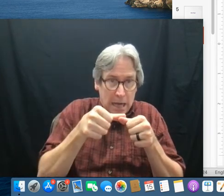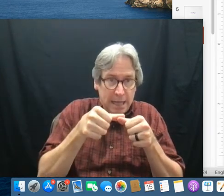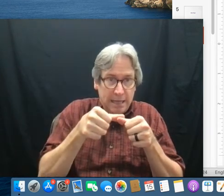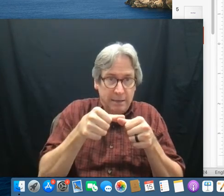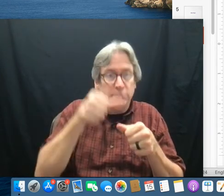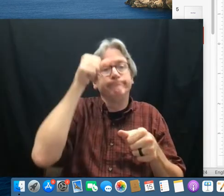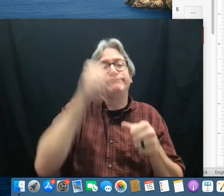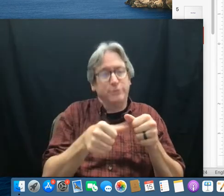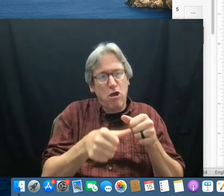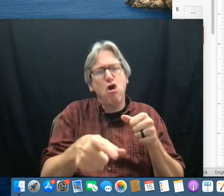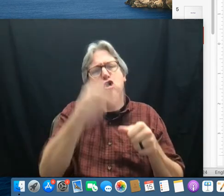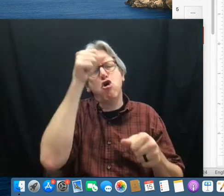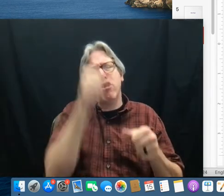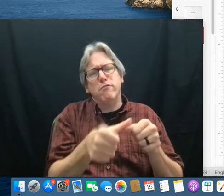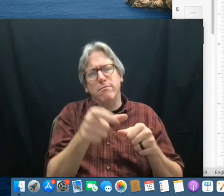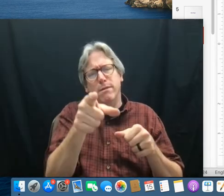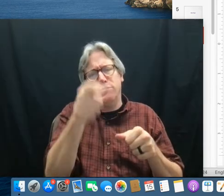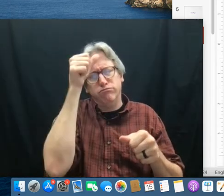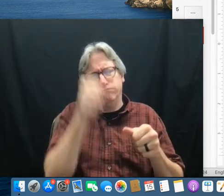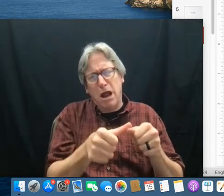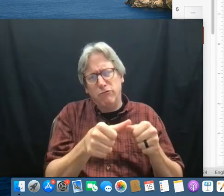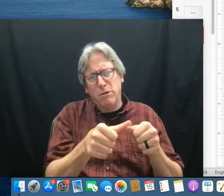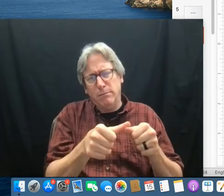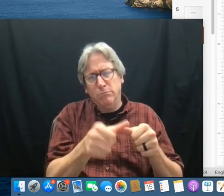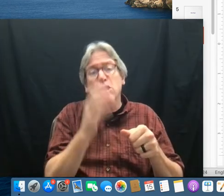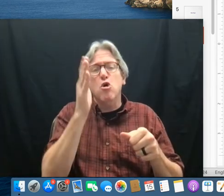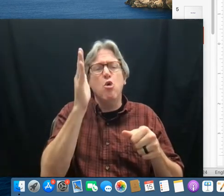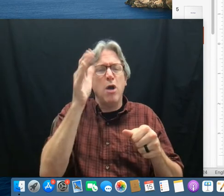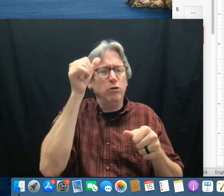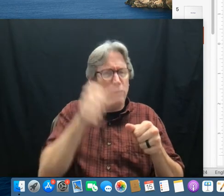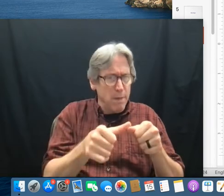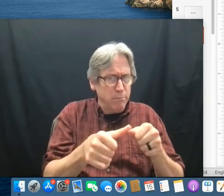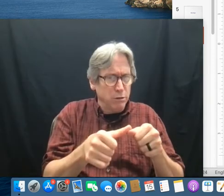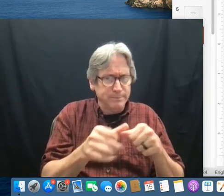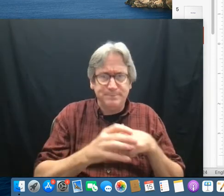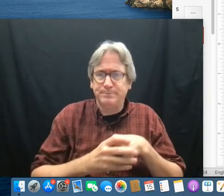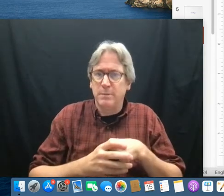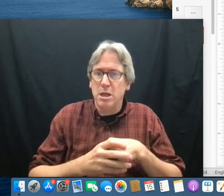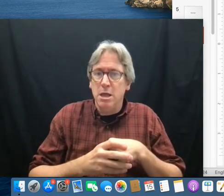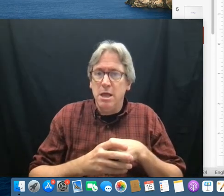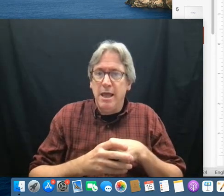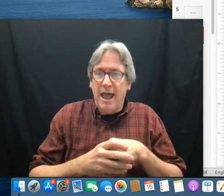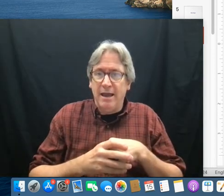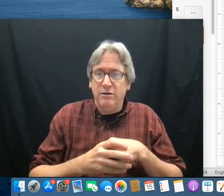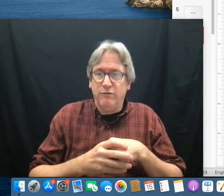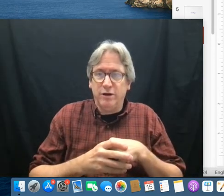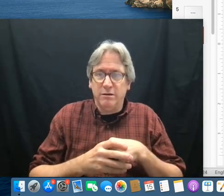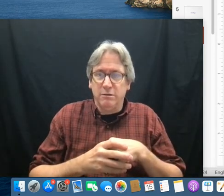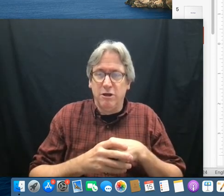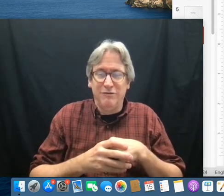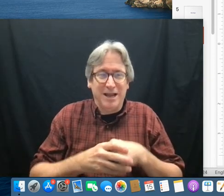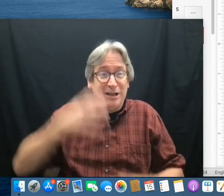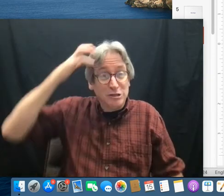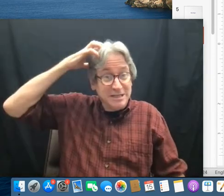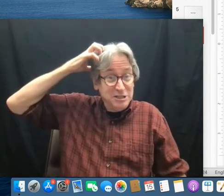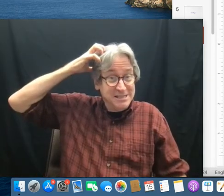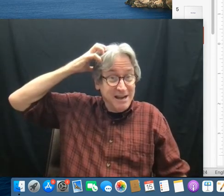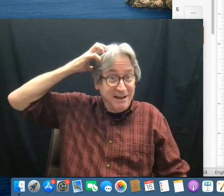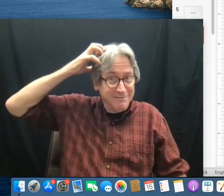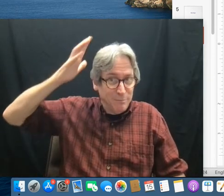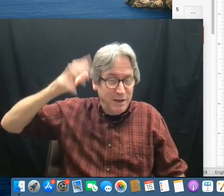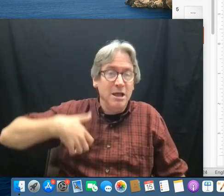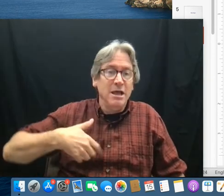and locking it in. Oh, I remember. Oh, I will remember. And forget, it looks like